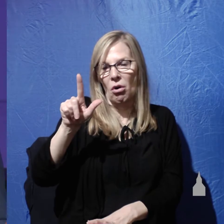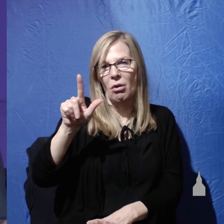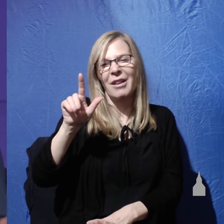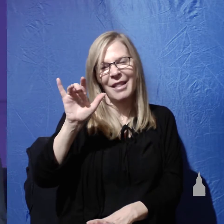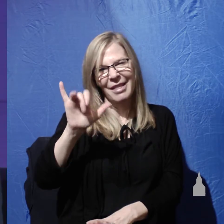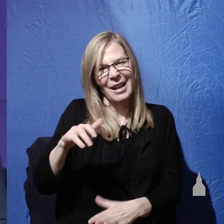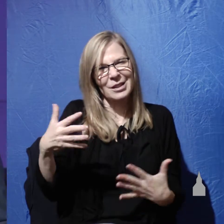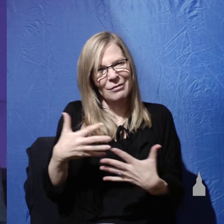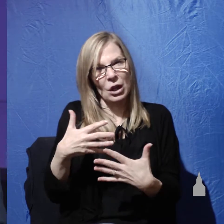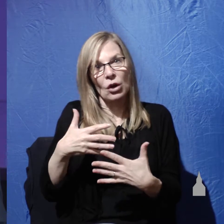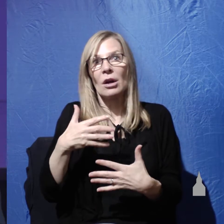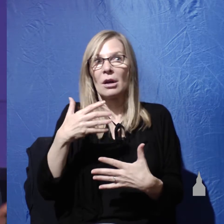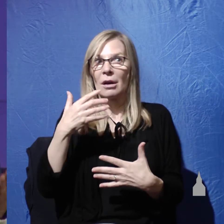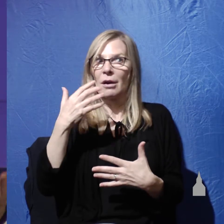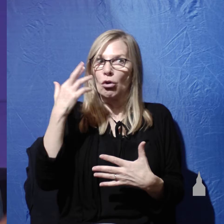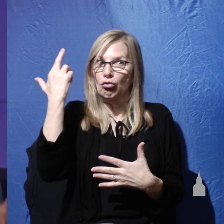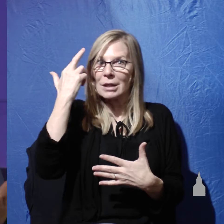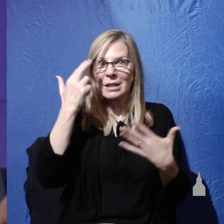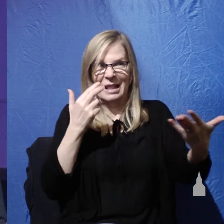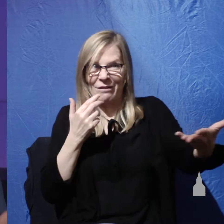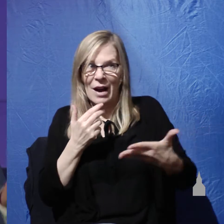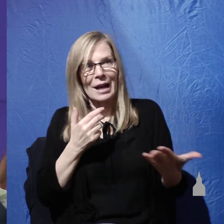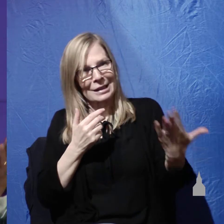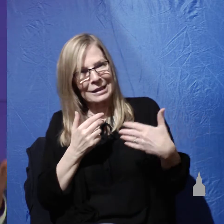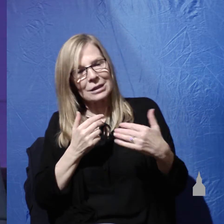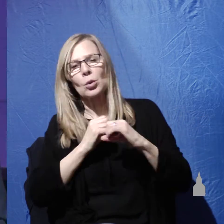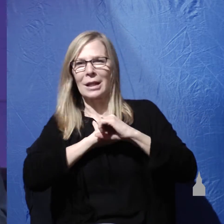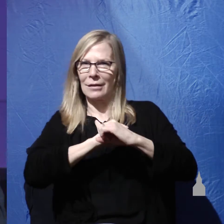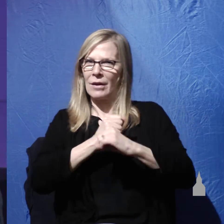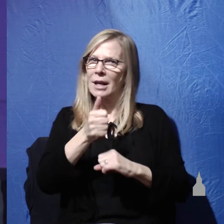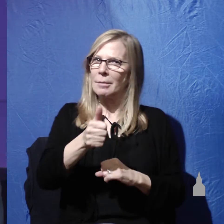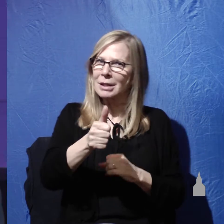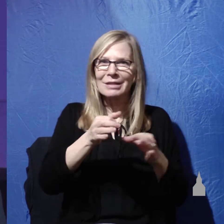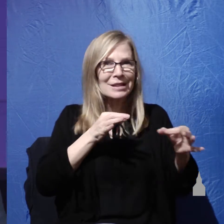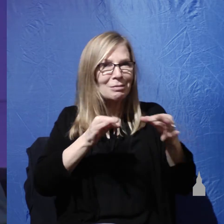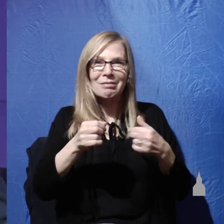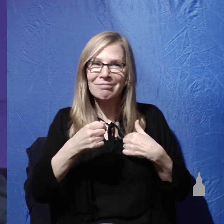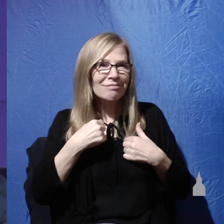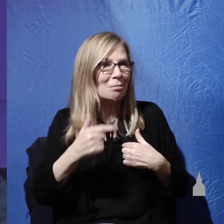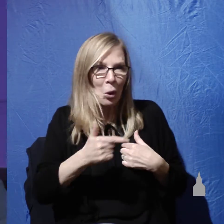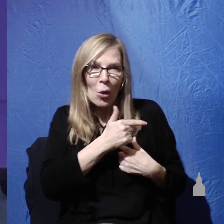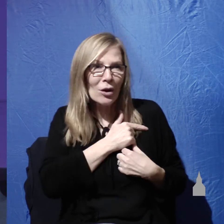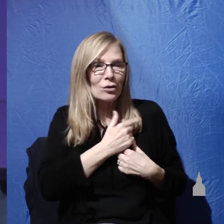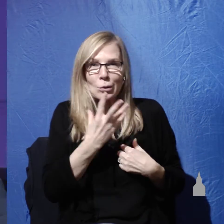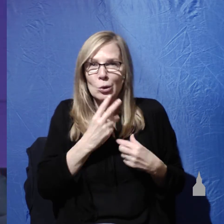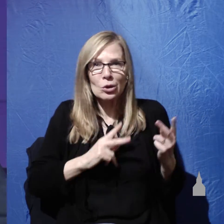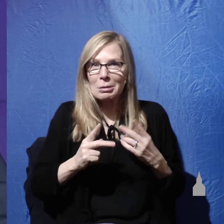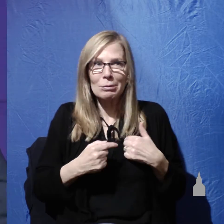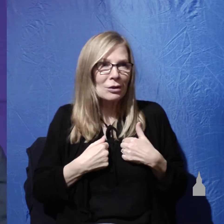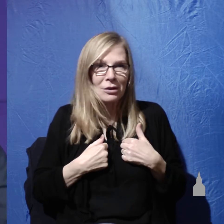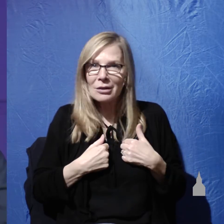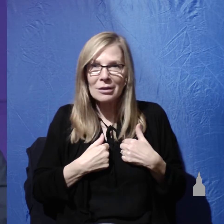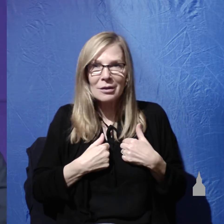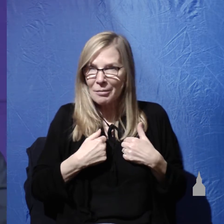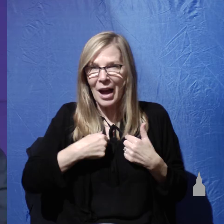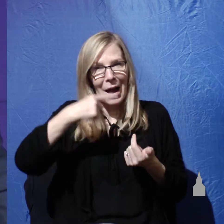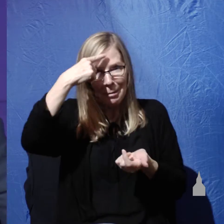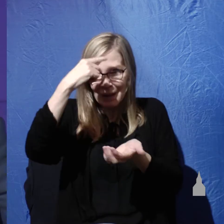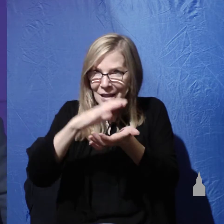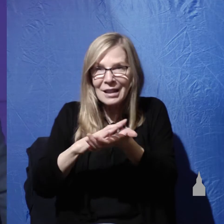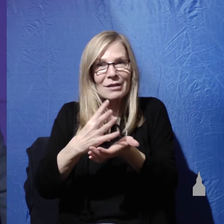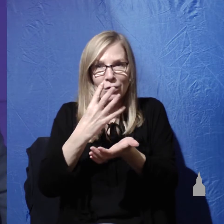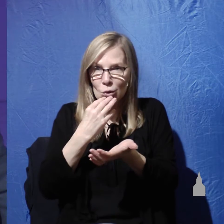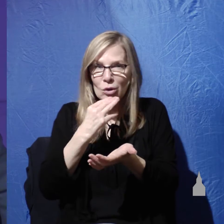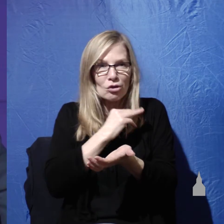men to meet with him so that he can defend himself and explain his loyalty to the Jewish people and his belief in the